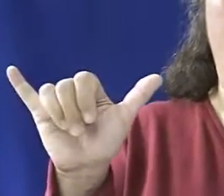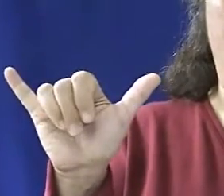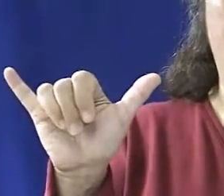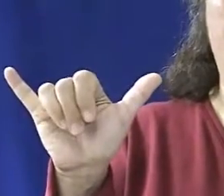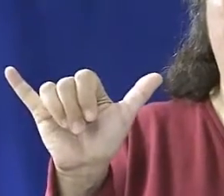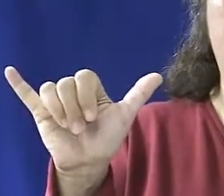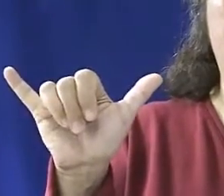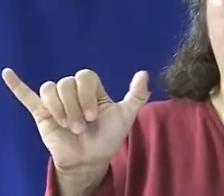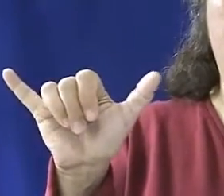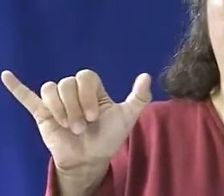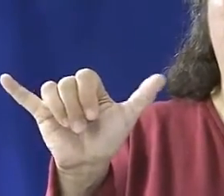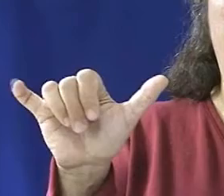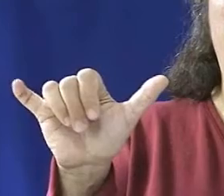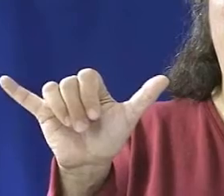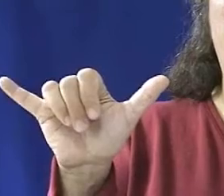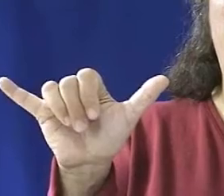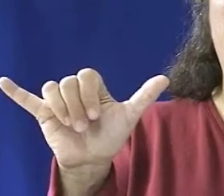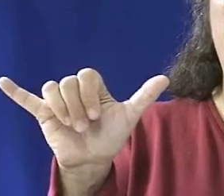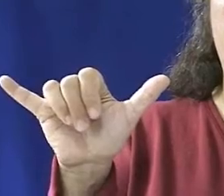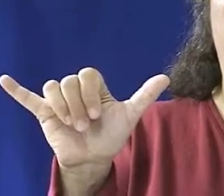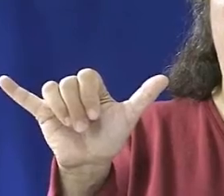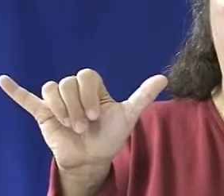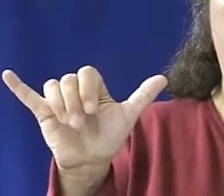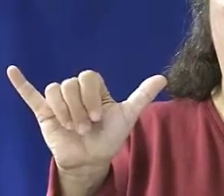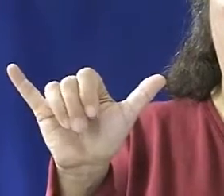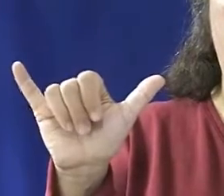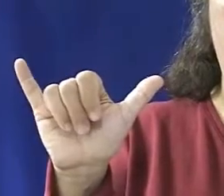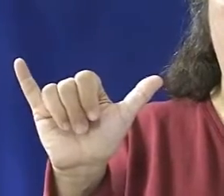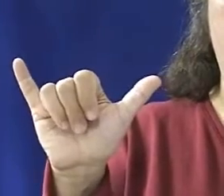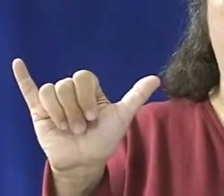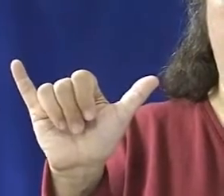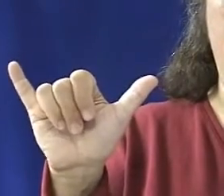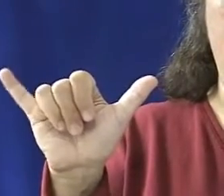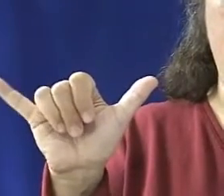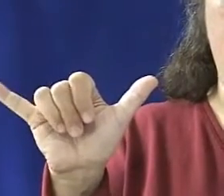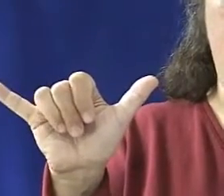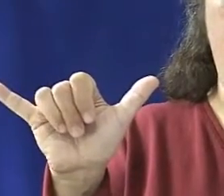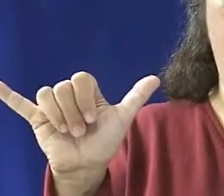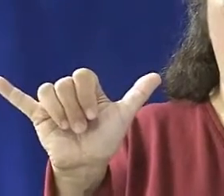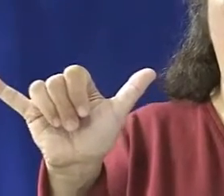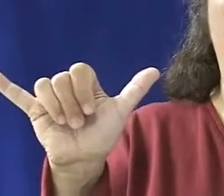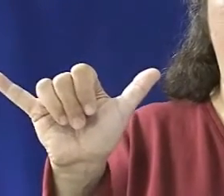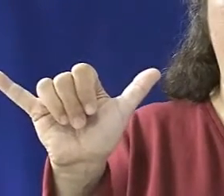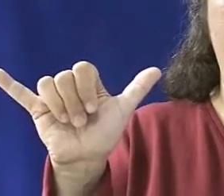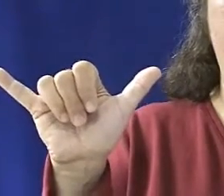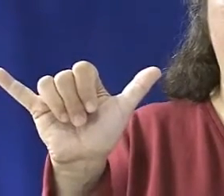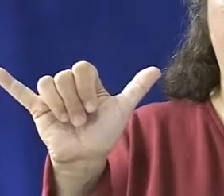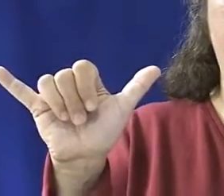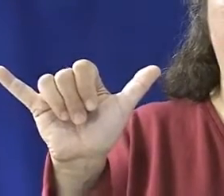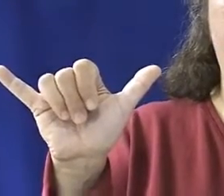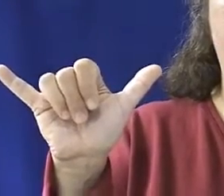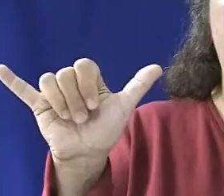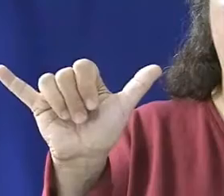Y, thumb and pinky out to the side, other fingers curled down in towards your palm. Y.